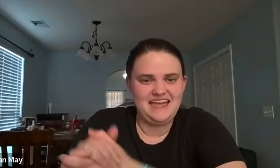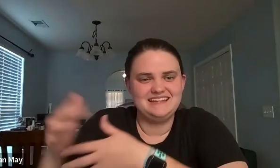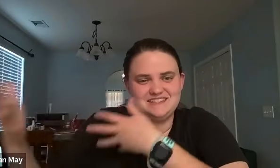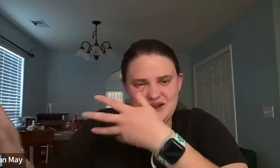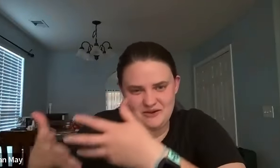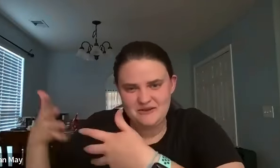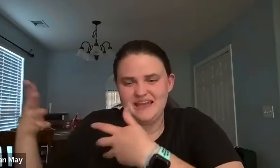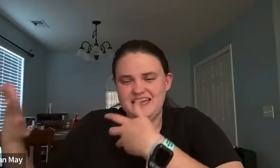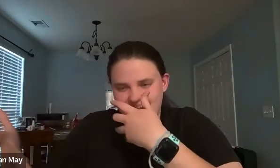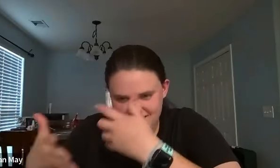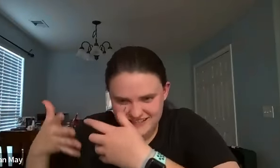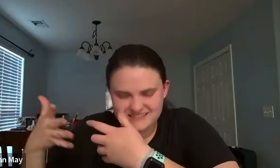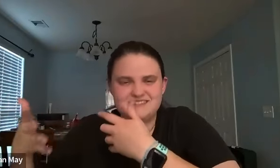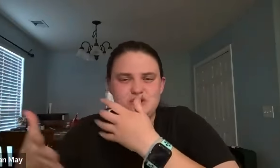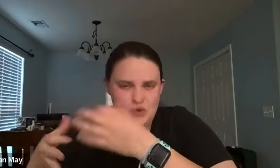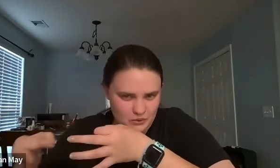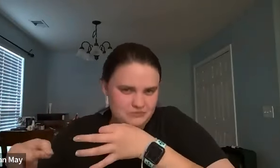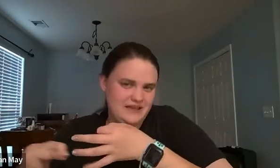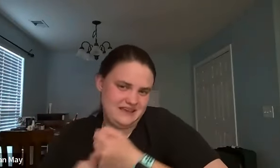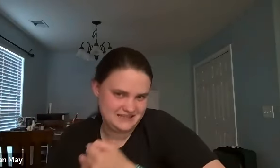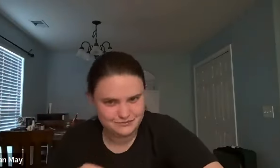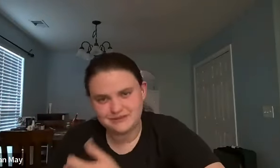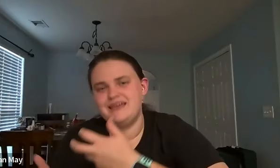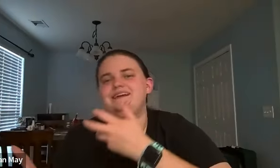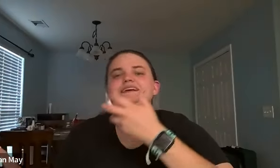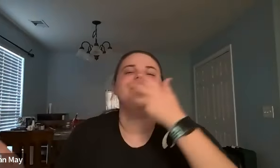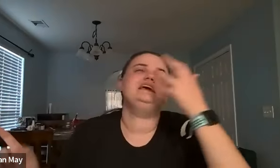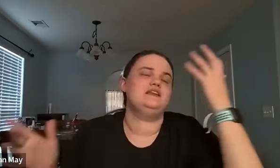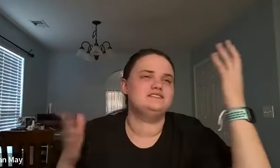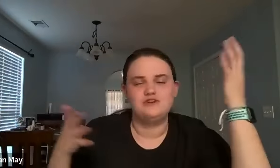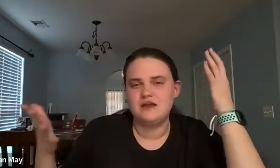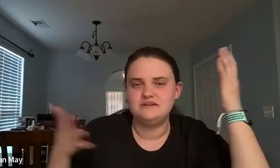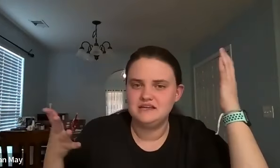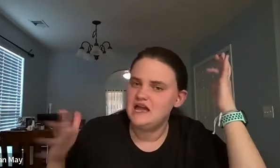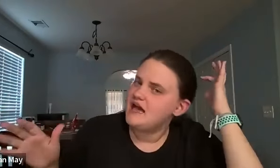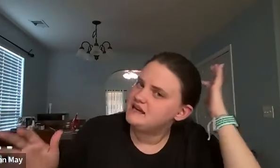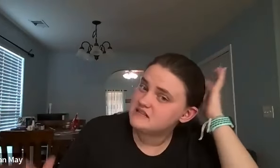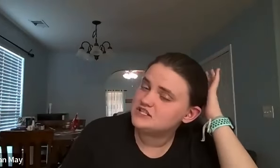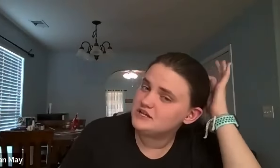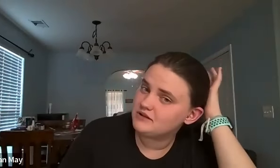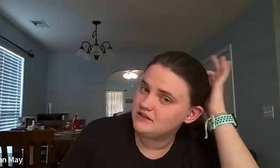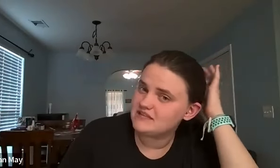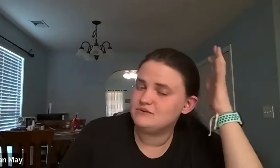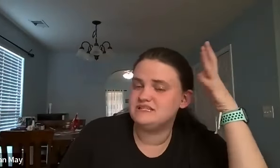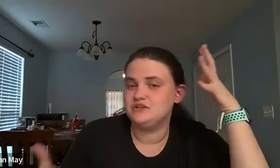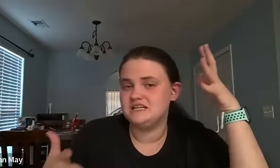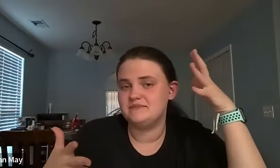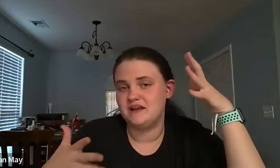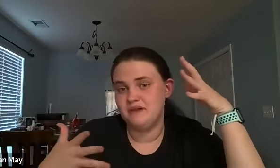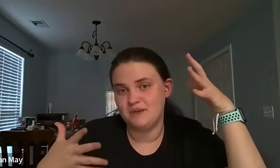And so it kind of gets into this whole like explaining and describing. And it's actually that's always a good time to kind of pick up on